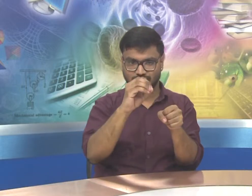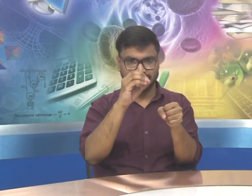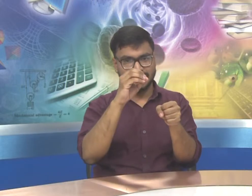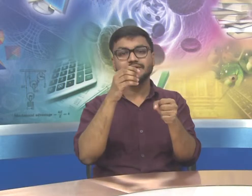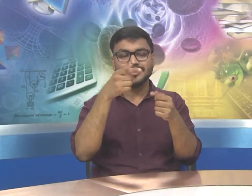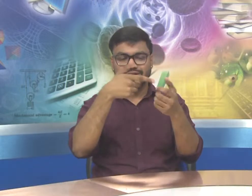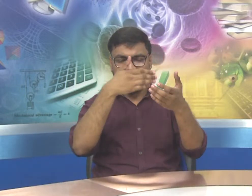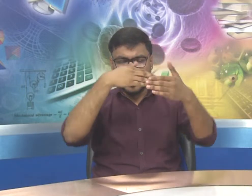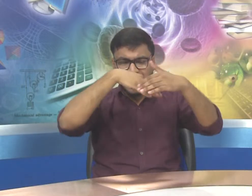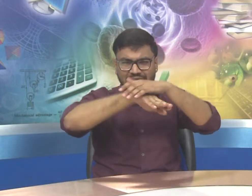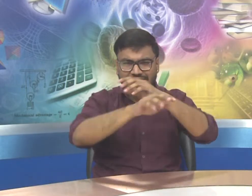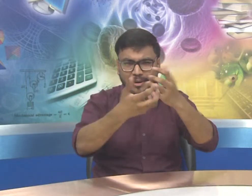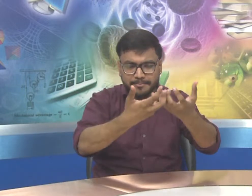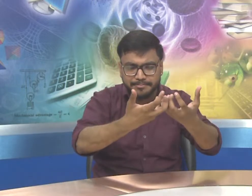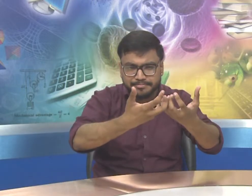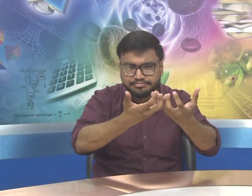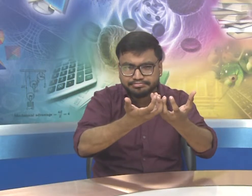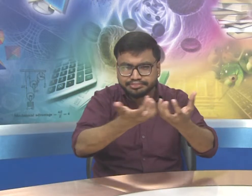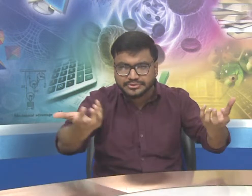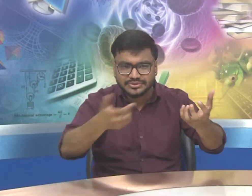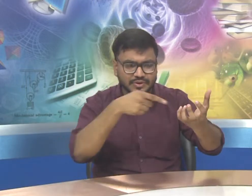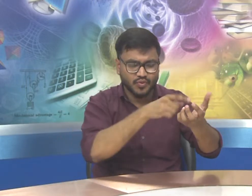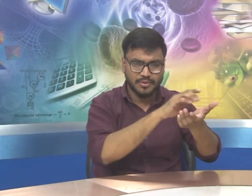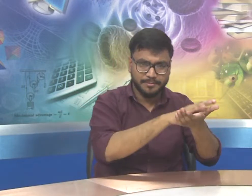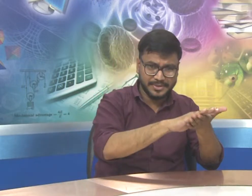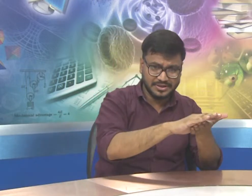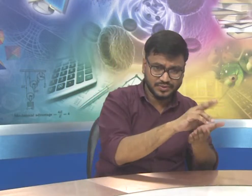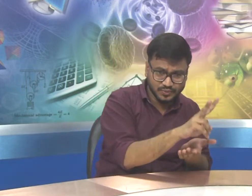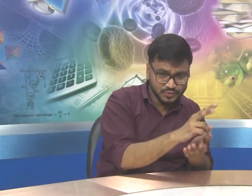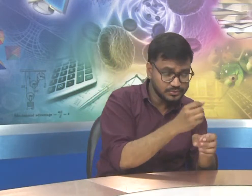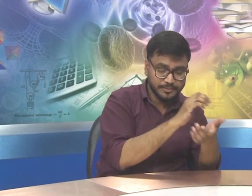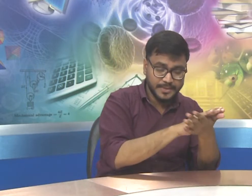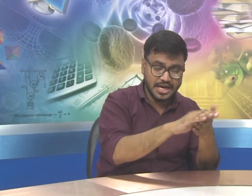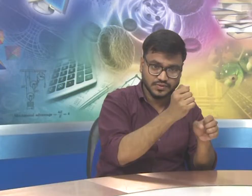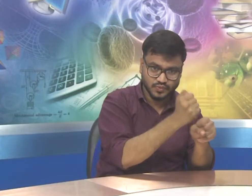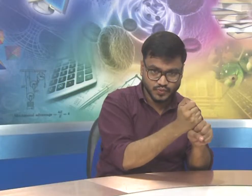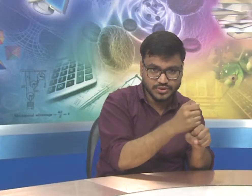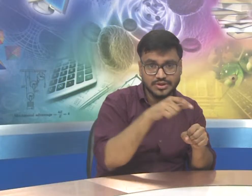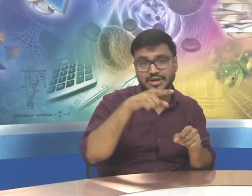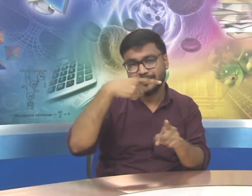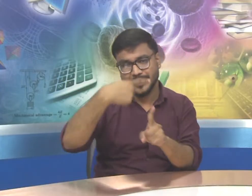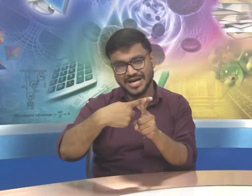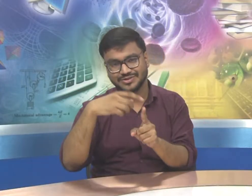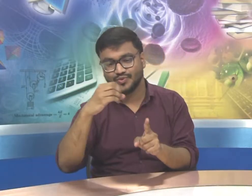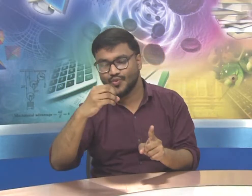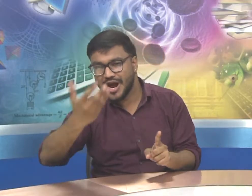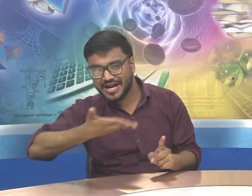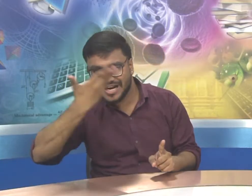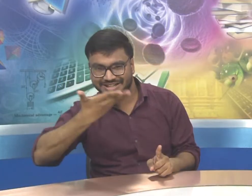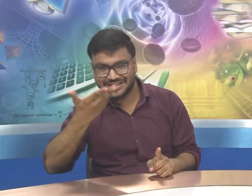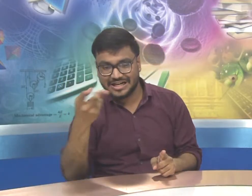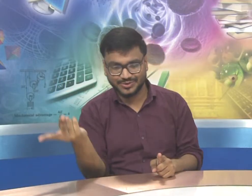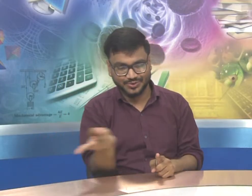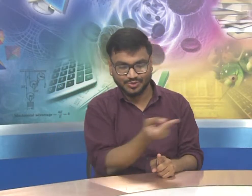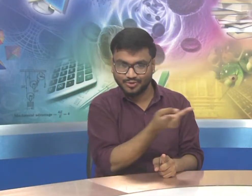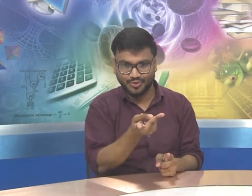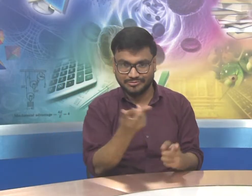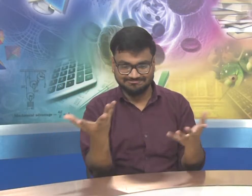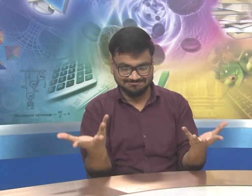In short, we can say HgO, which is mercury oxide, it broke down in mercury,